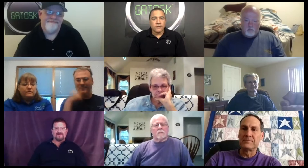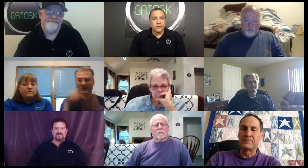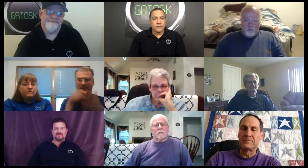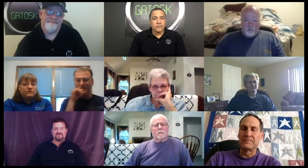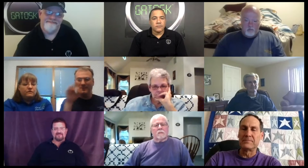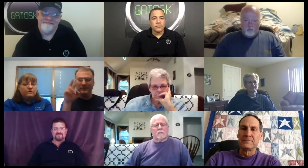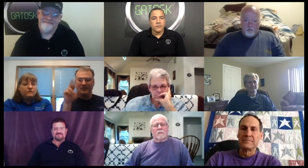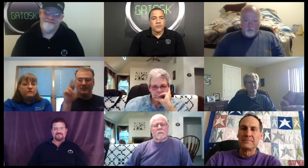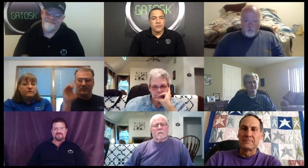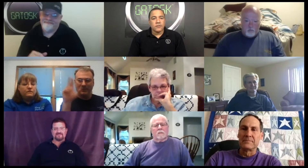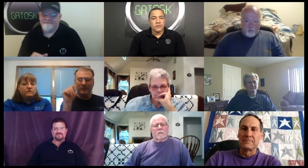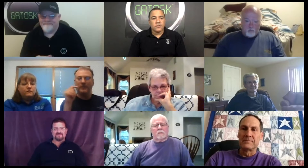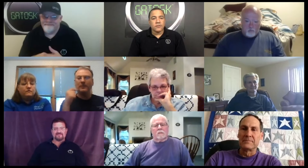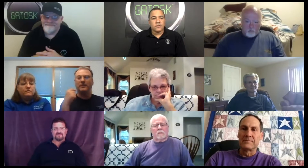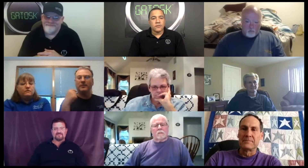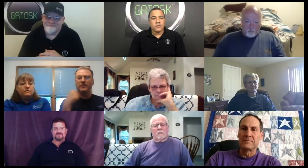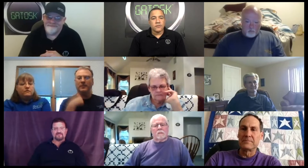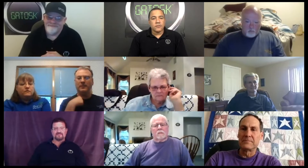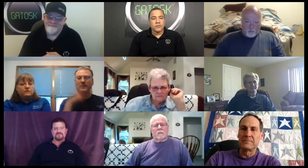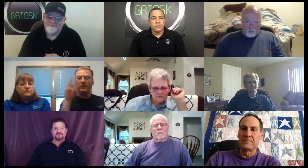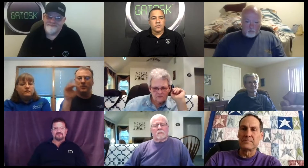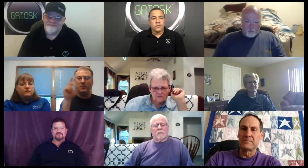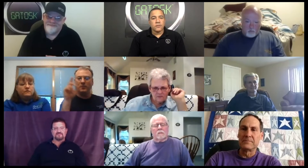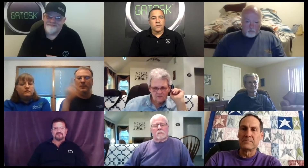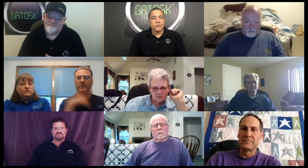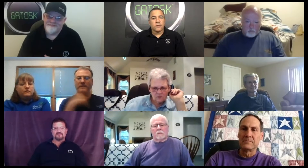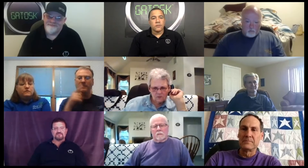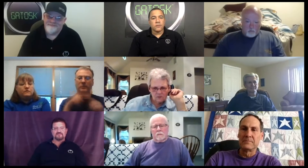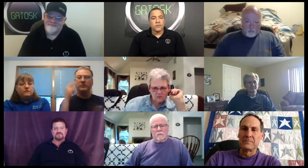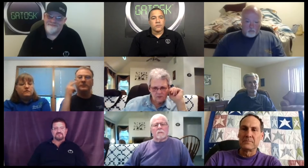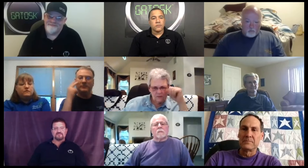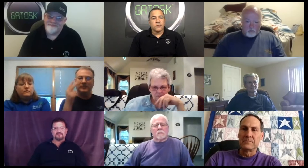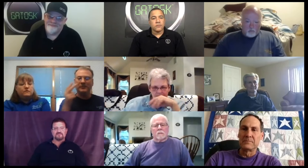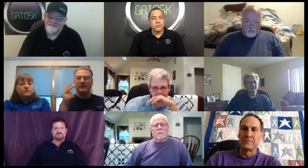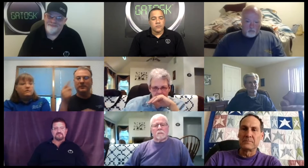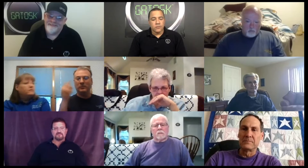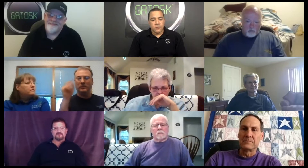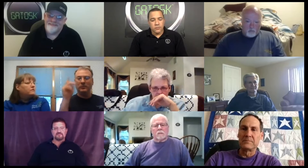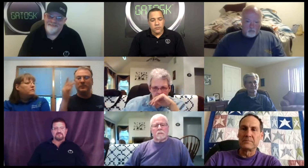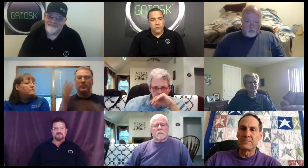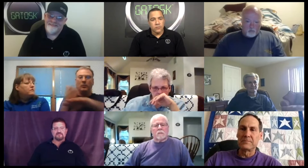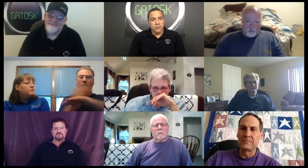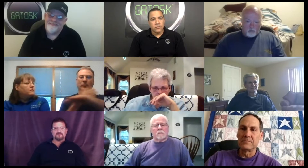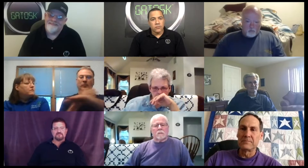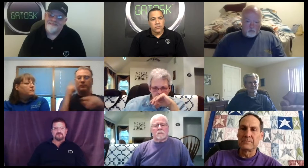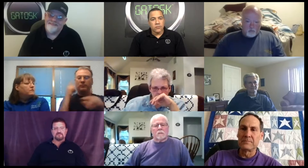Hi, this is Robert, and I would like to see you guys